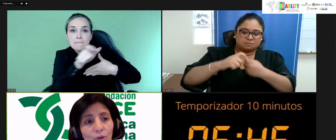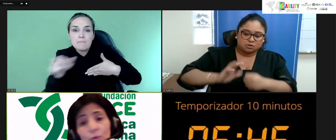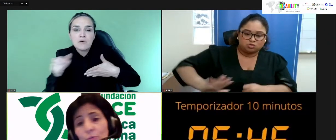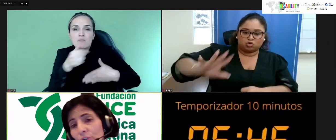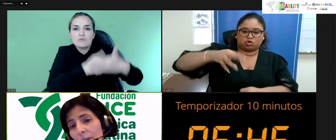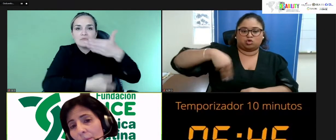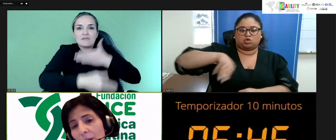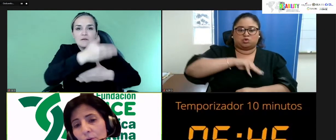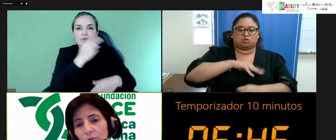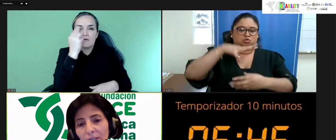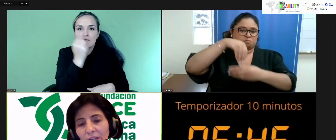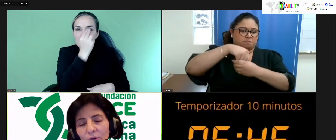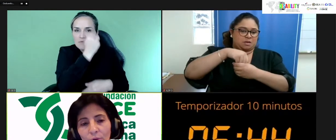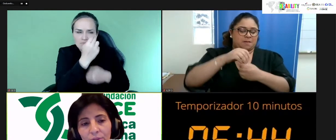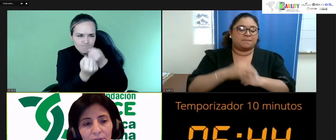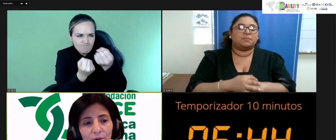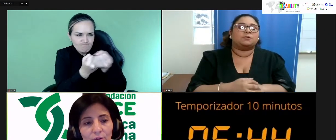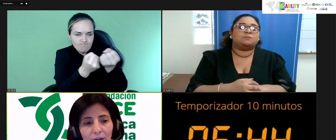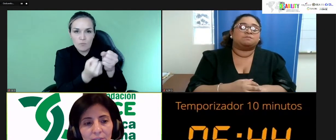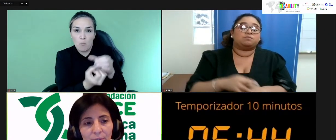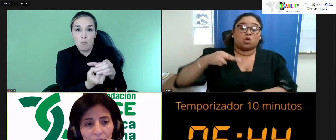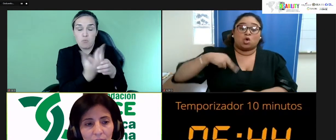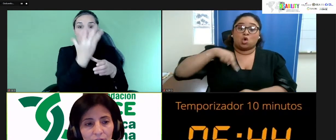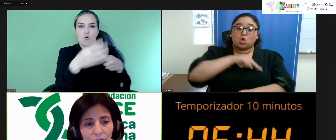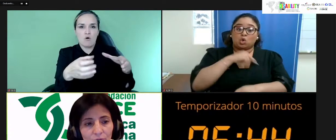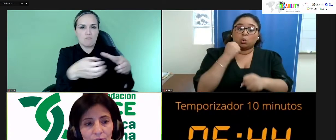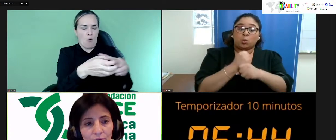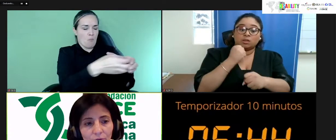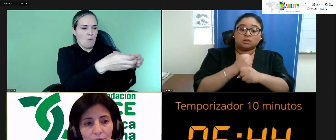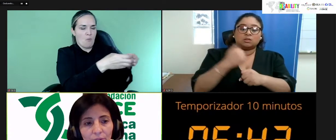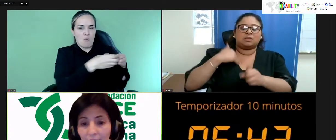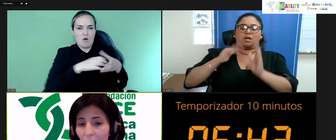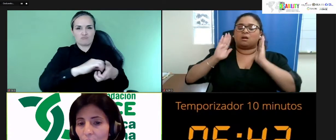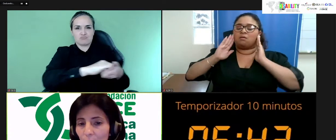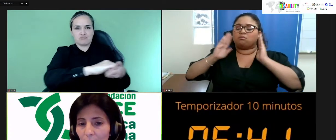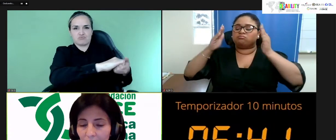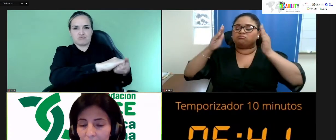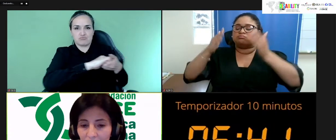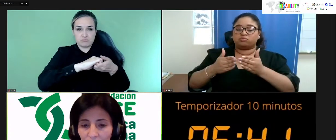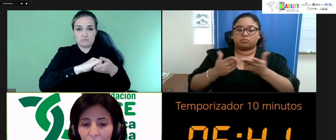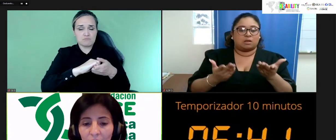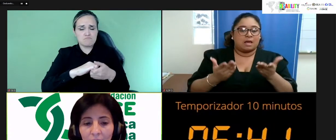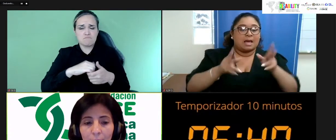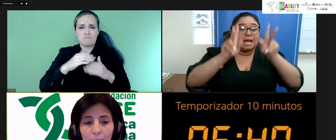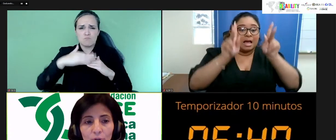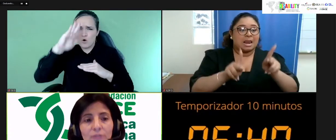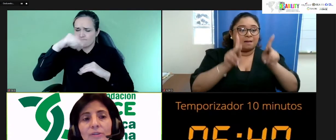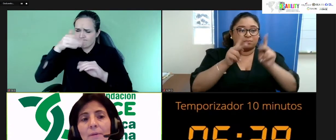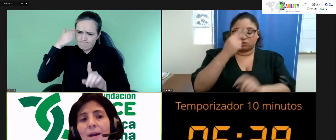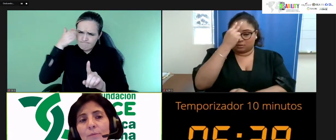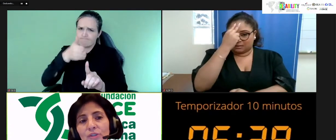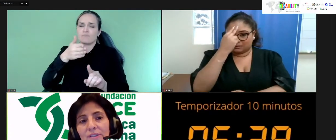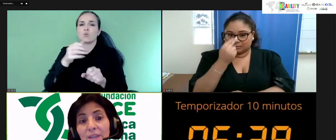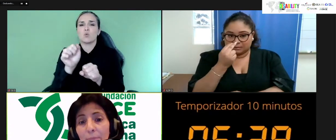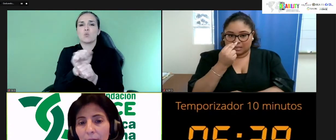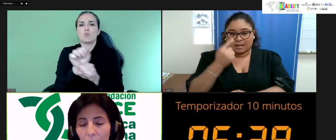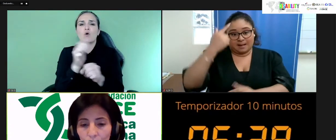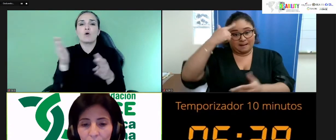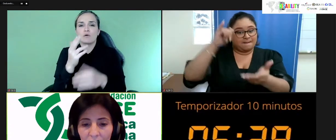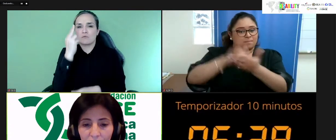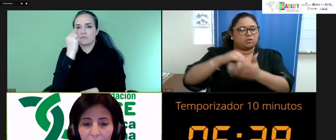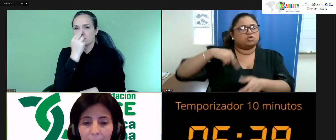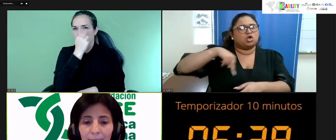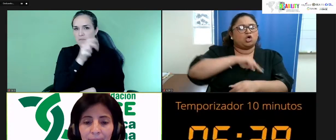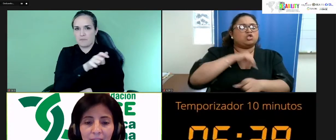to promote the participation of all of them so all of this work is based on people